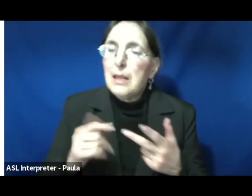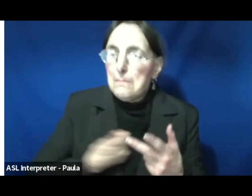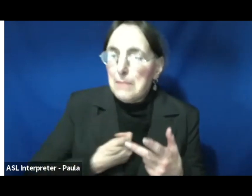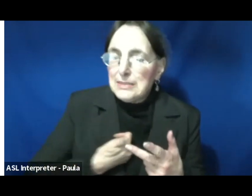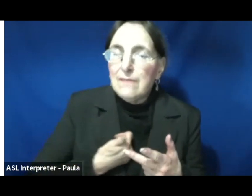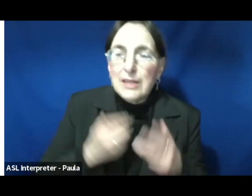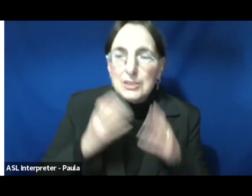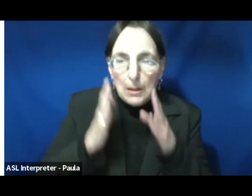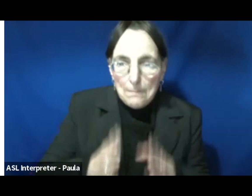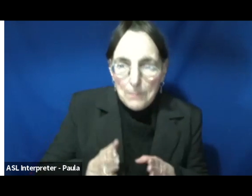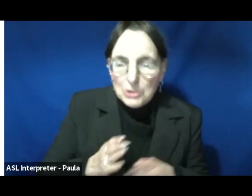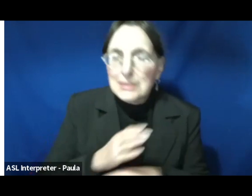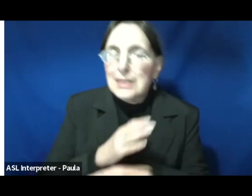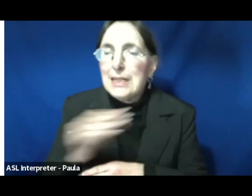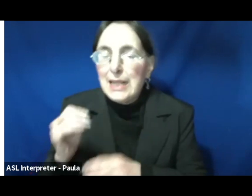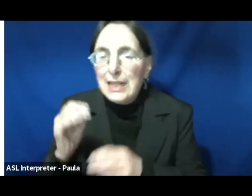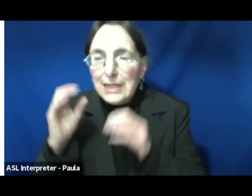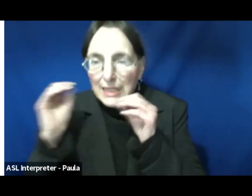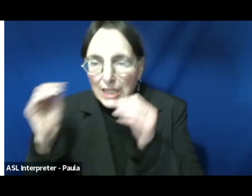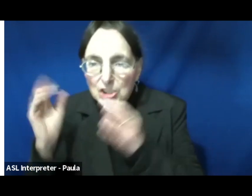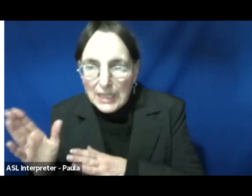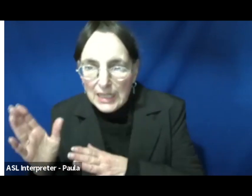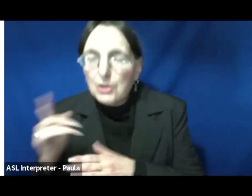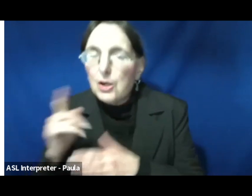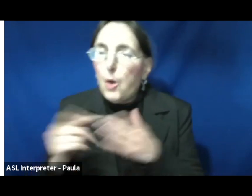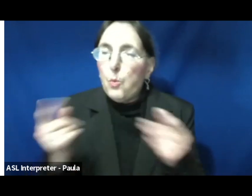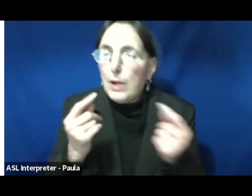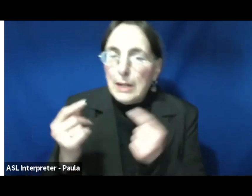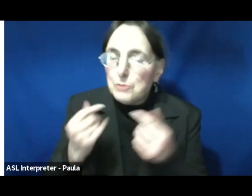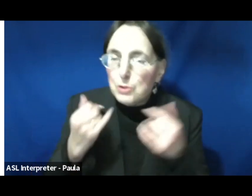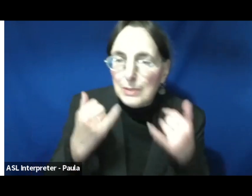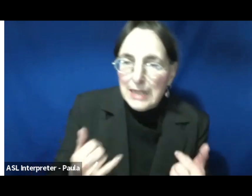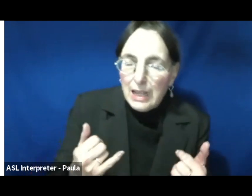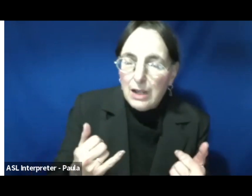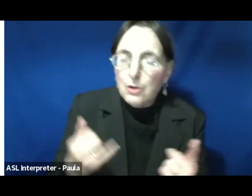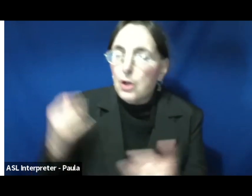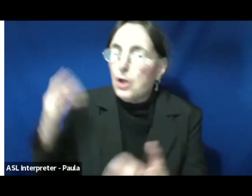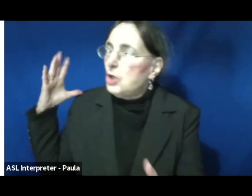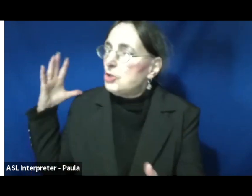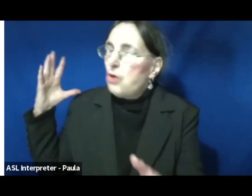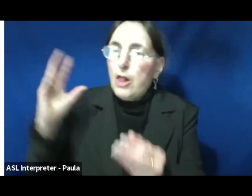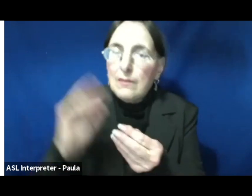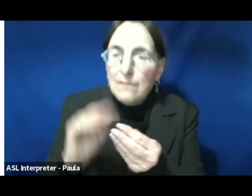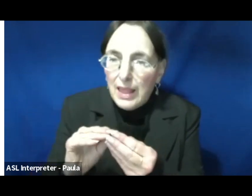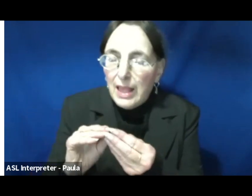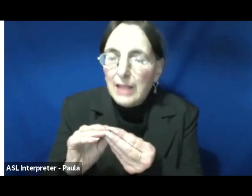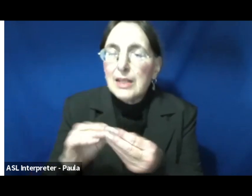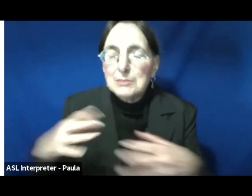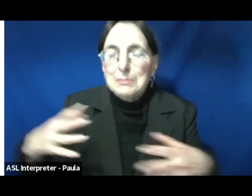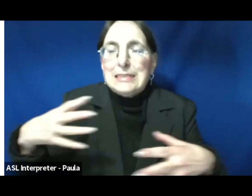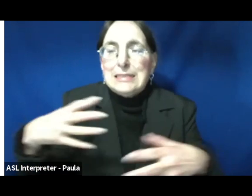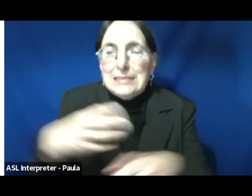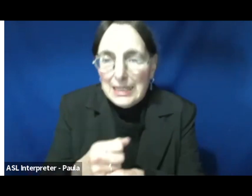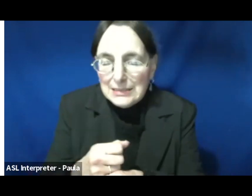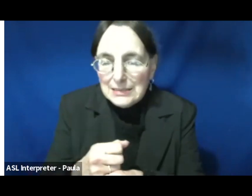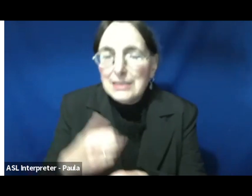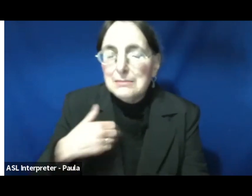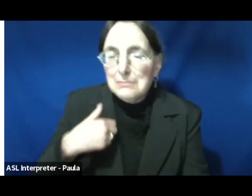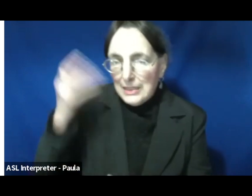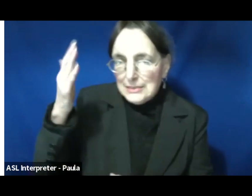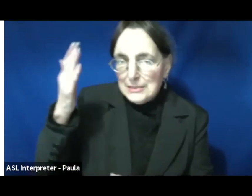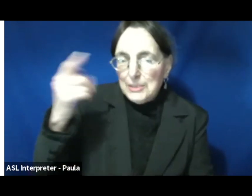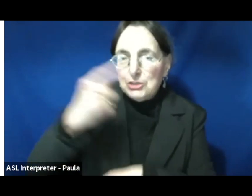right? And what I'm doing now. And so all of that has been condensed into what I'm going to talk about today and what that means for me going